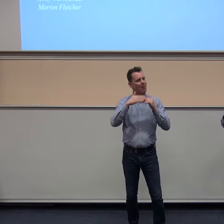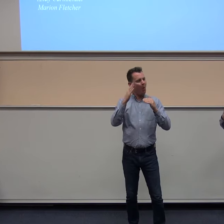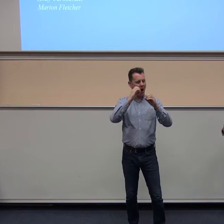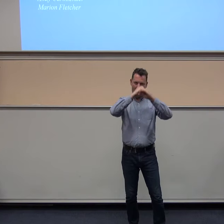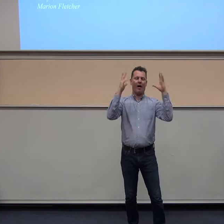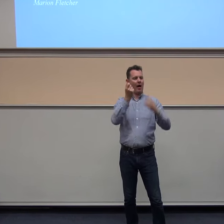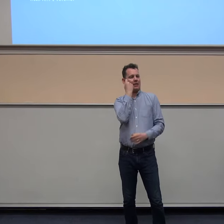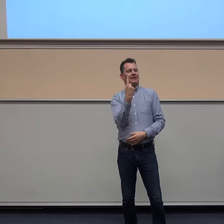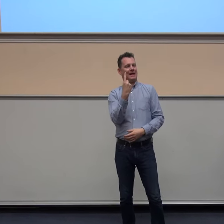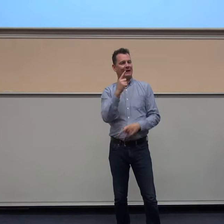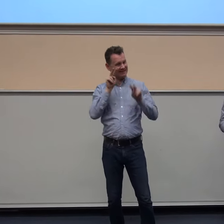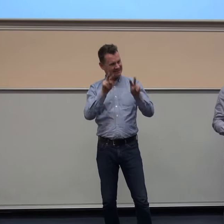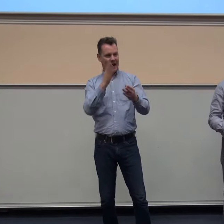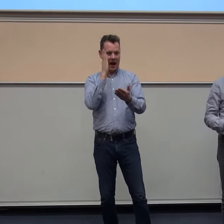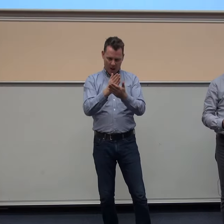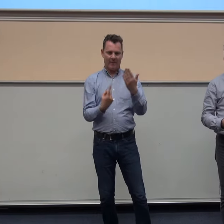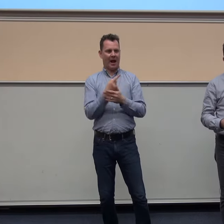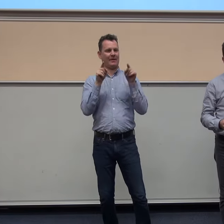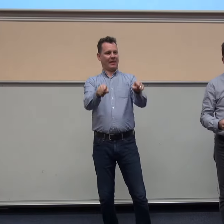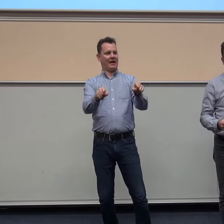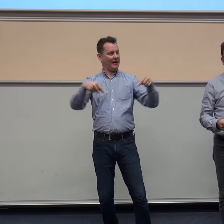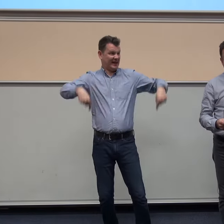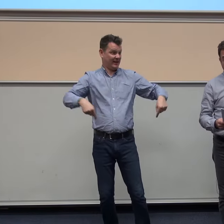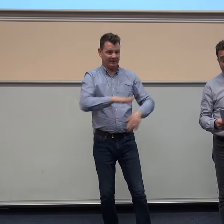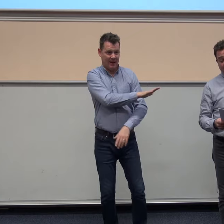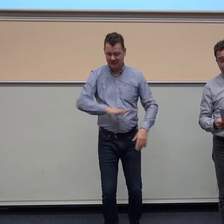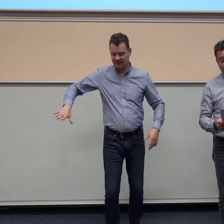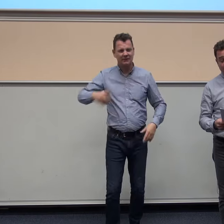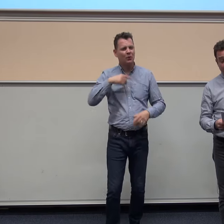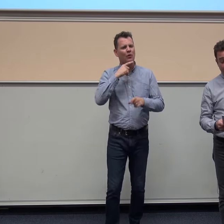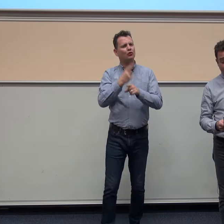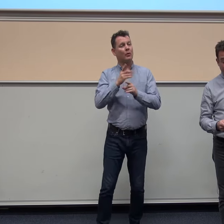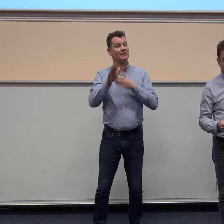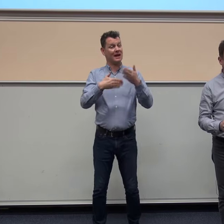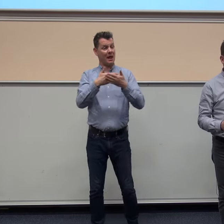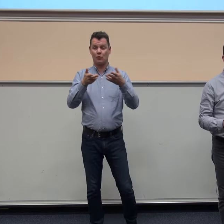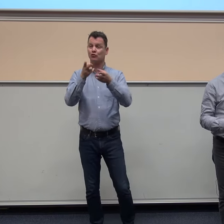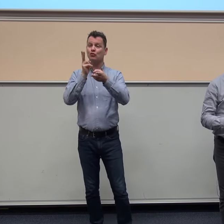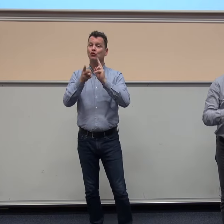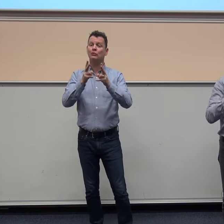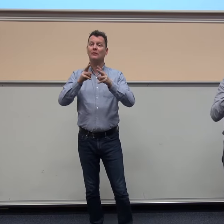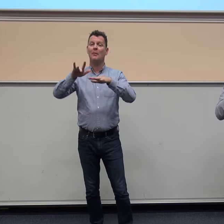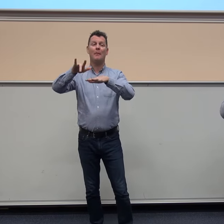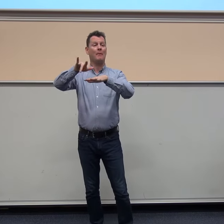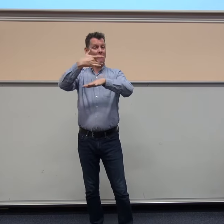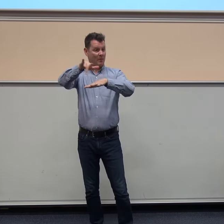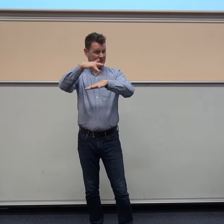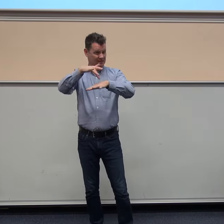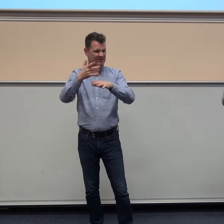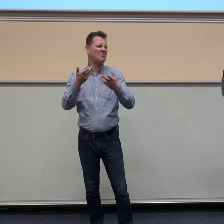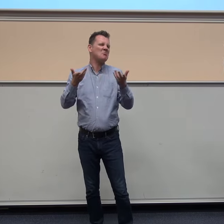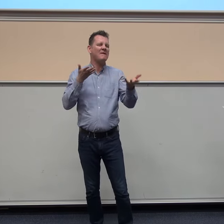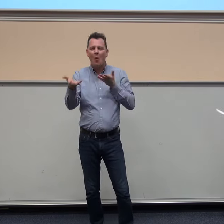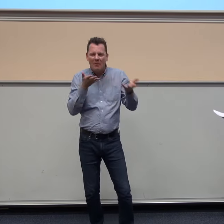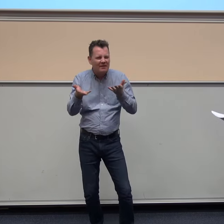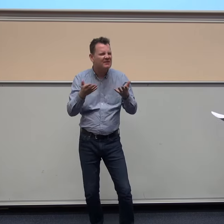just seeing it happen in the space. So, I'm going to be talking about sign language interpreted performances, which I'll explain later, but just